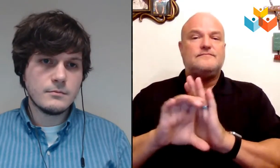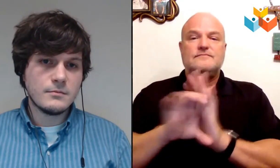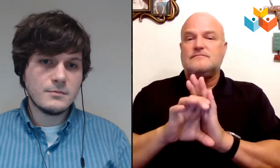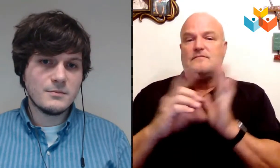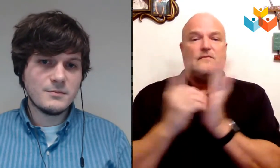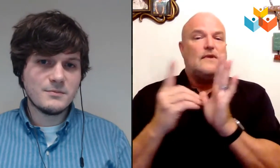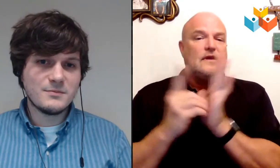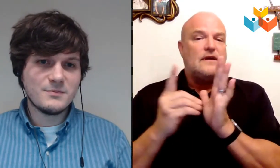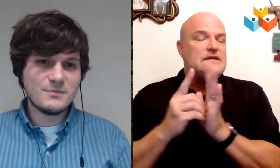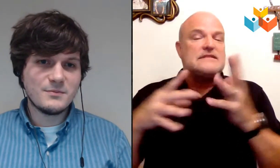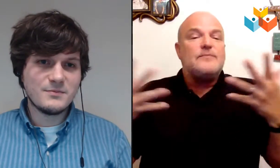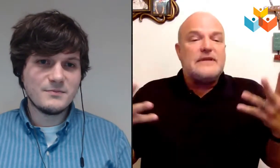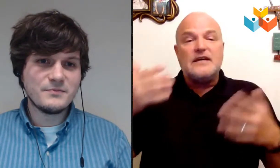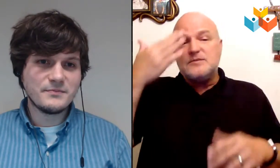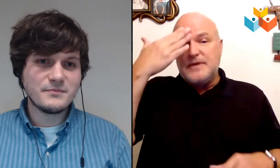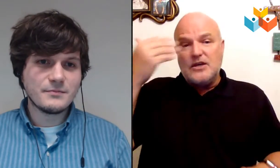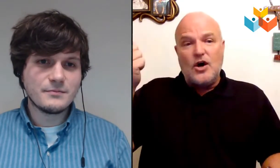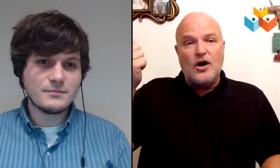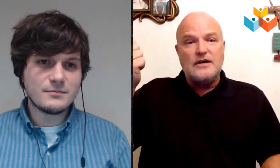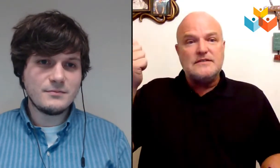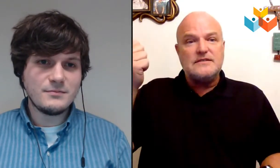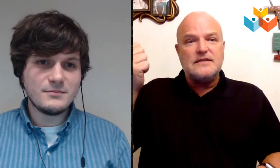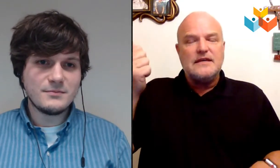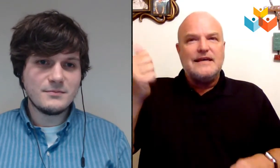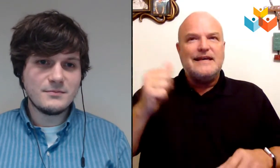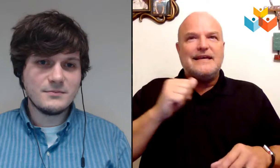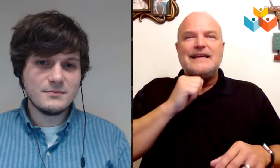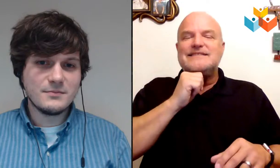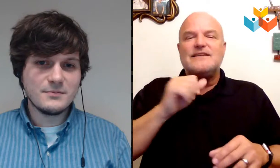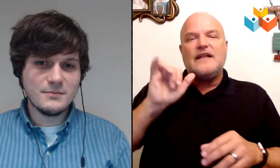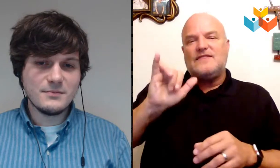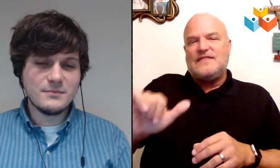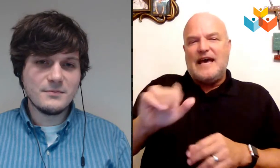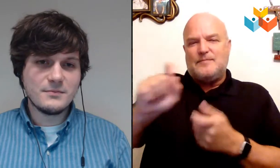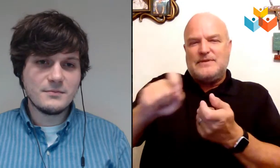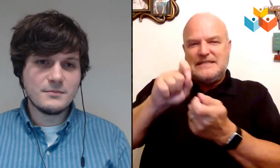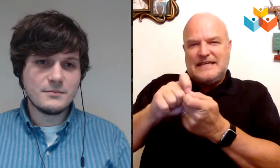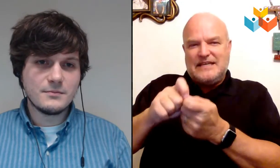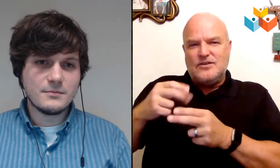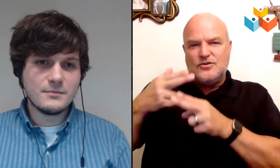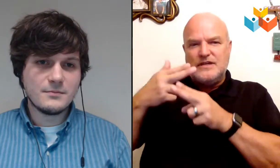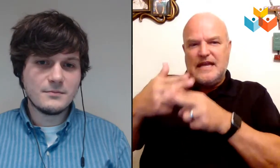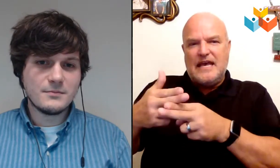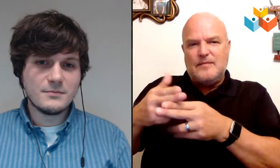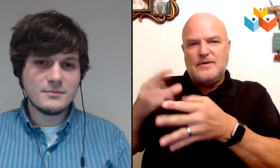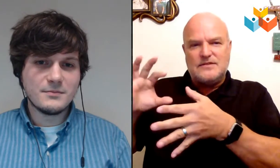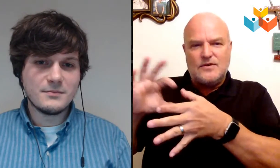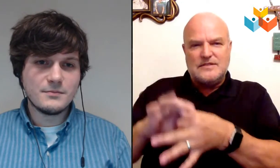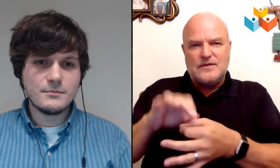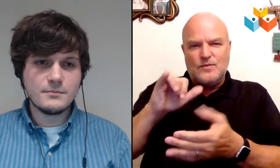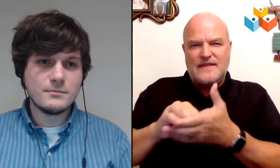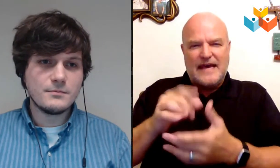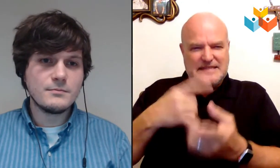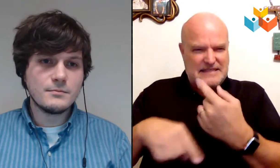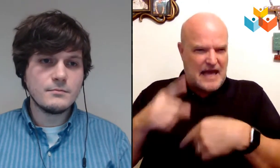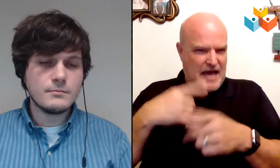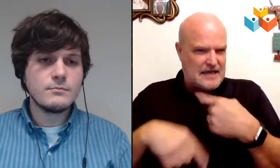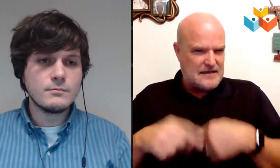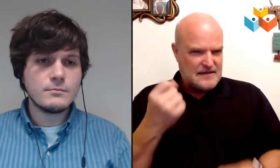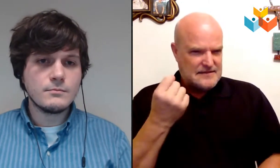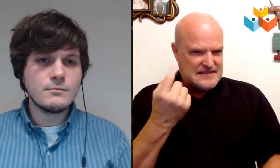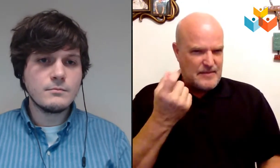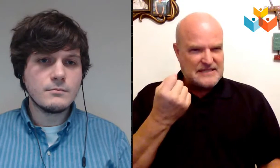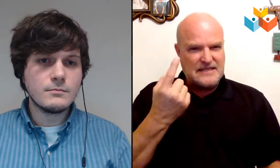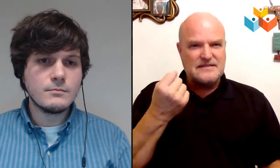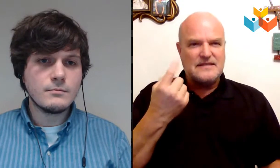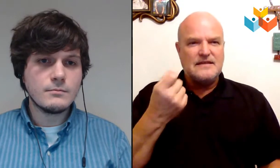be something else because it's not that particular name associated with that